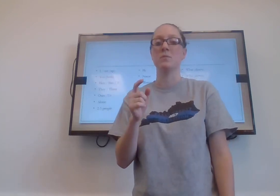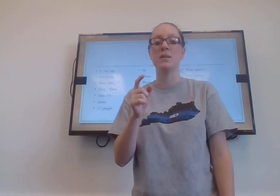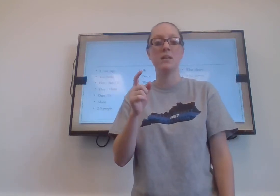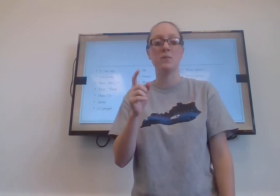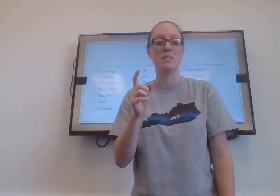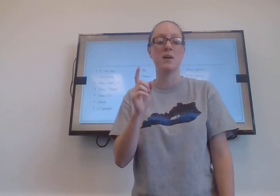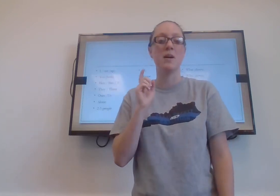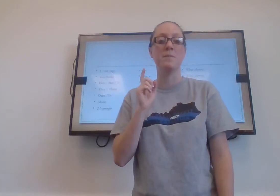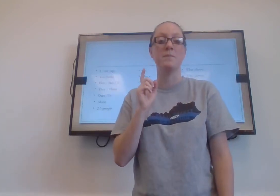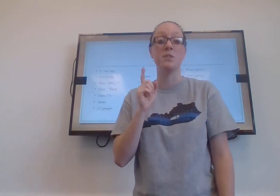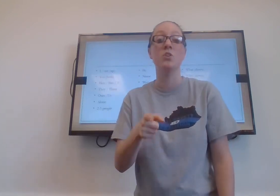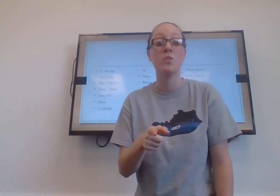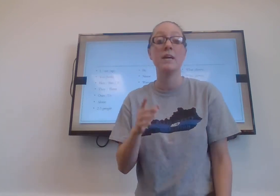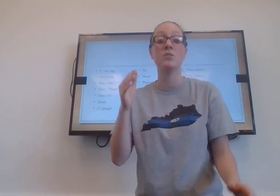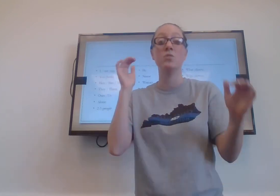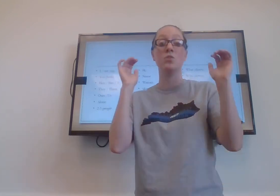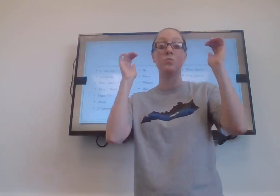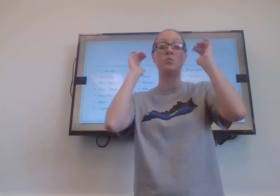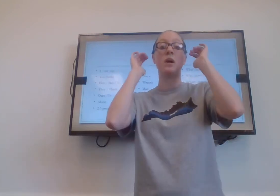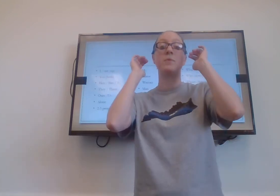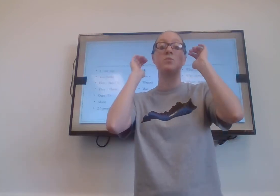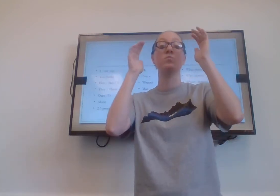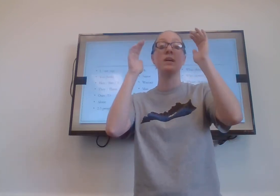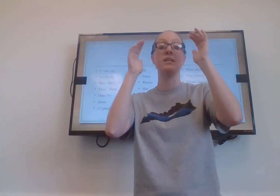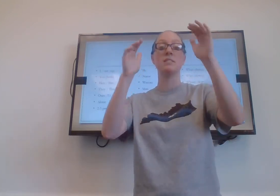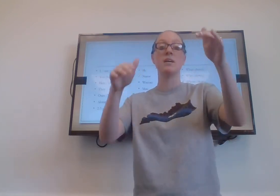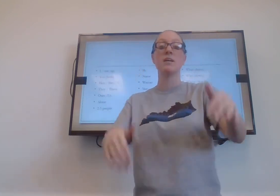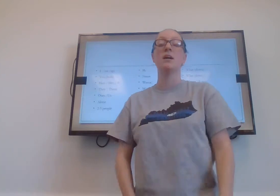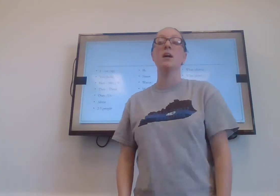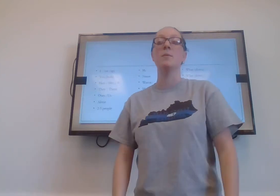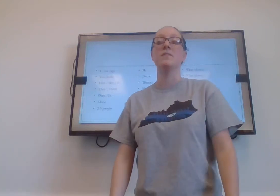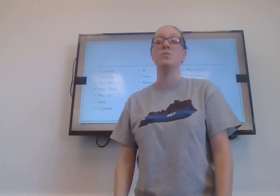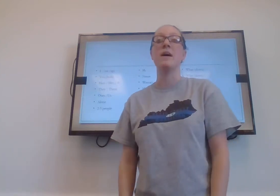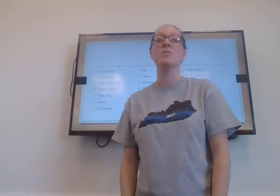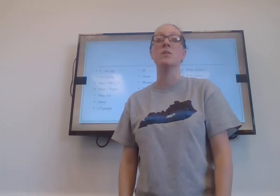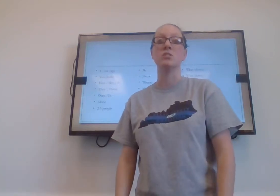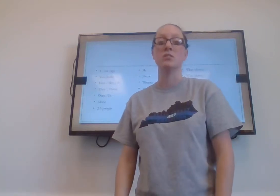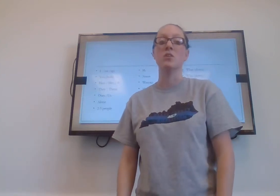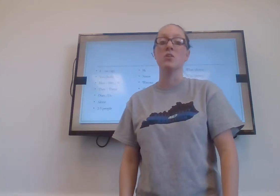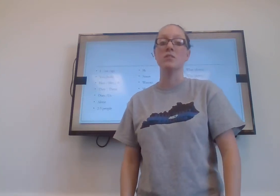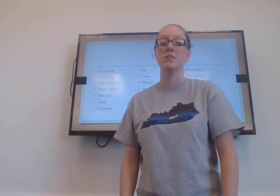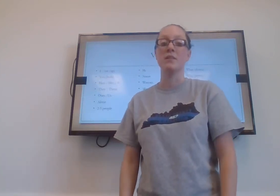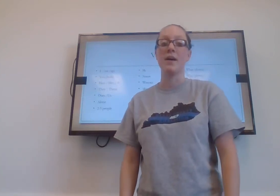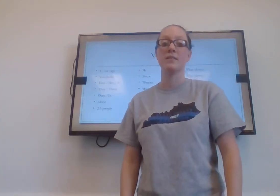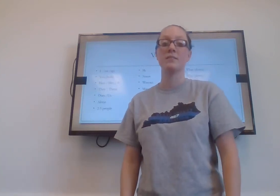but anyways, you can do you with your eyebrows raised. If you have a question on that,